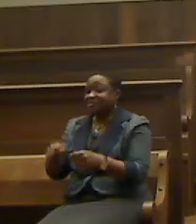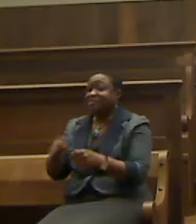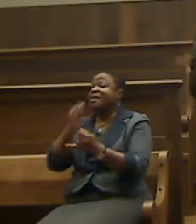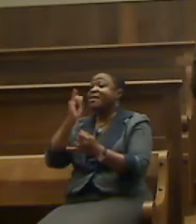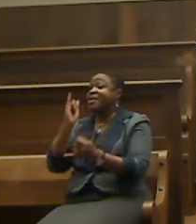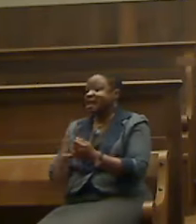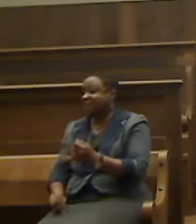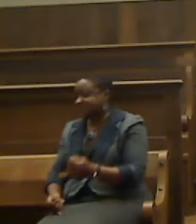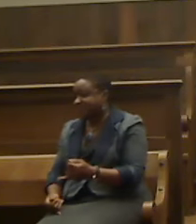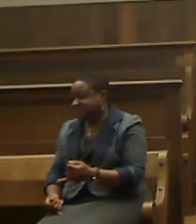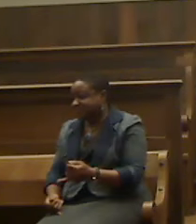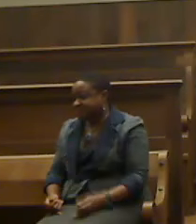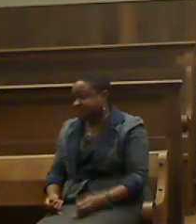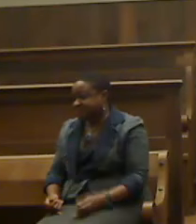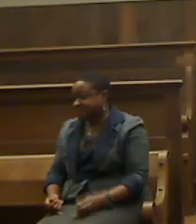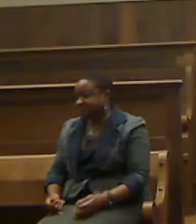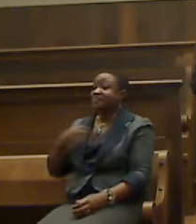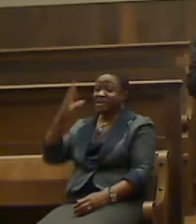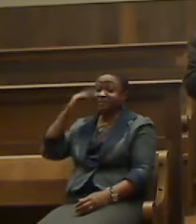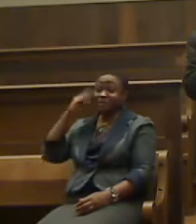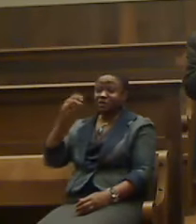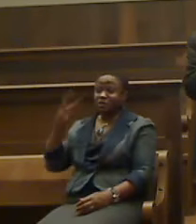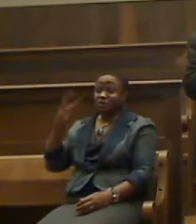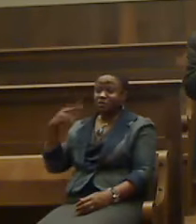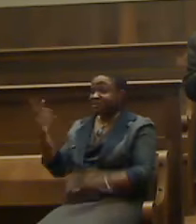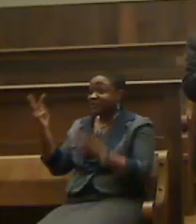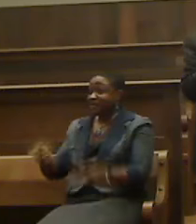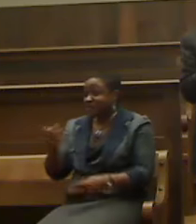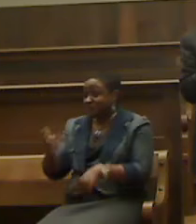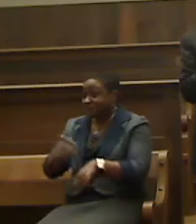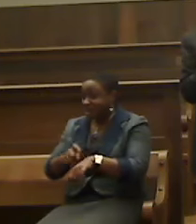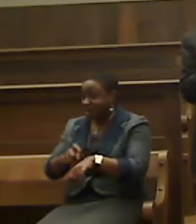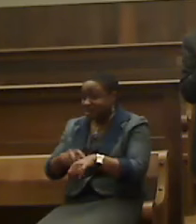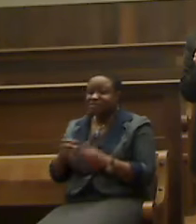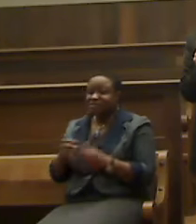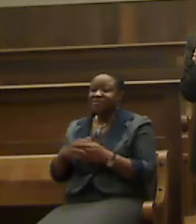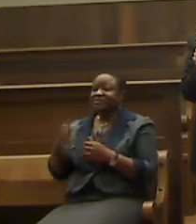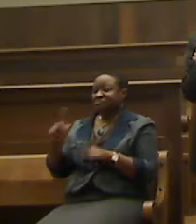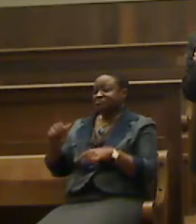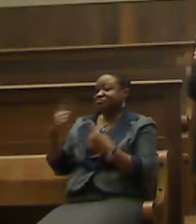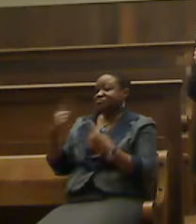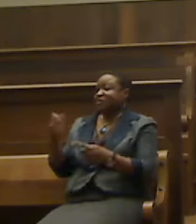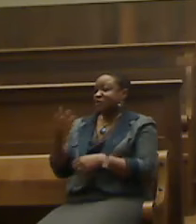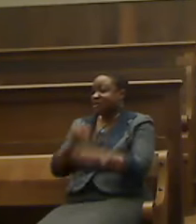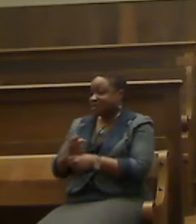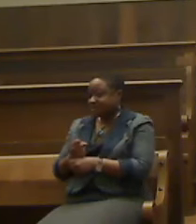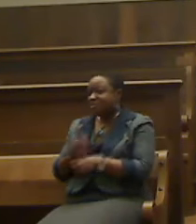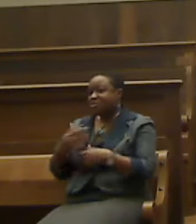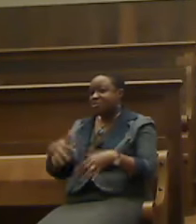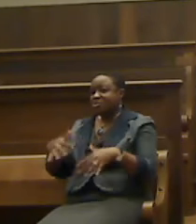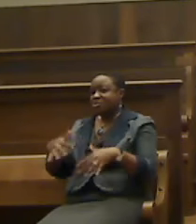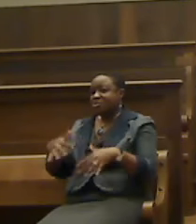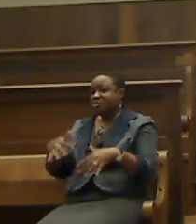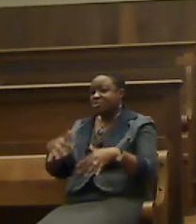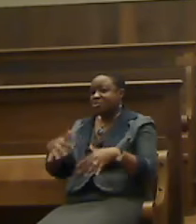have found in my experience visiting Washington a few times in the last couple of years that there are amazing